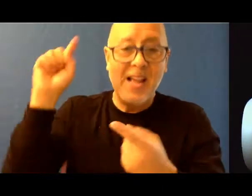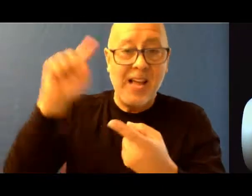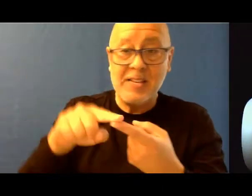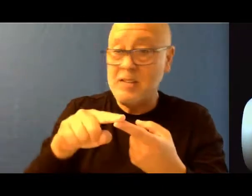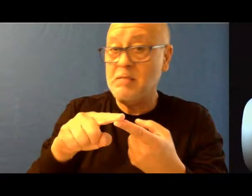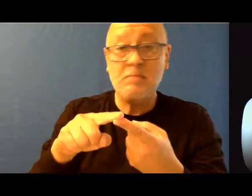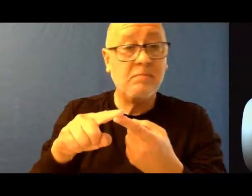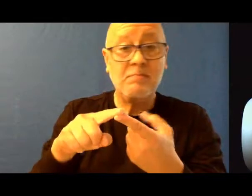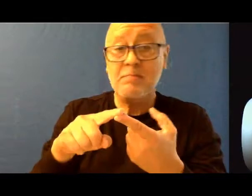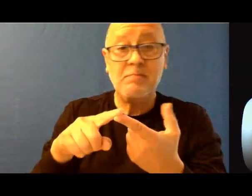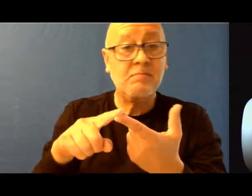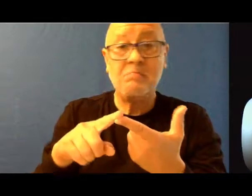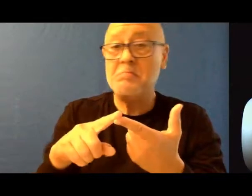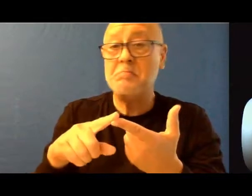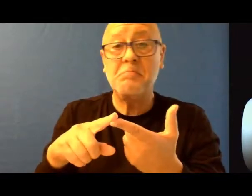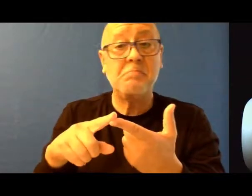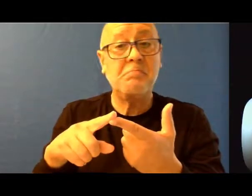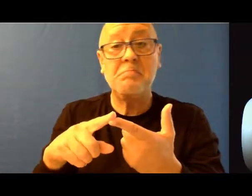cannot